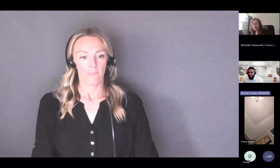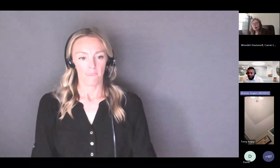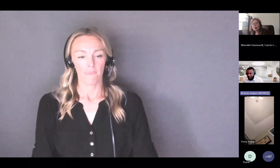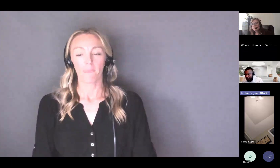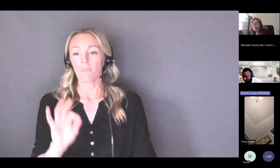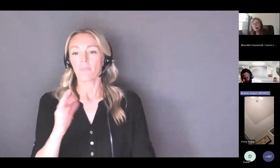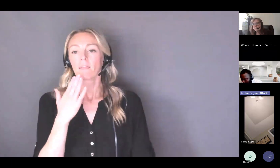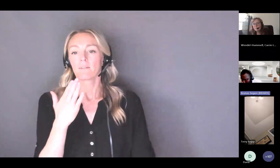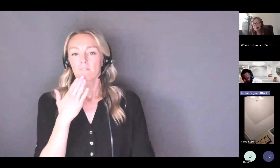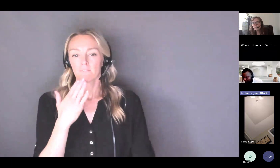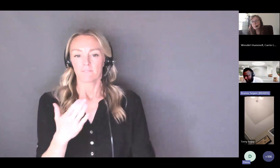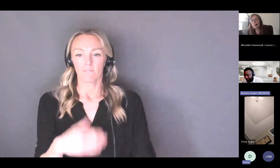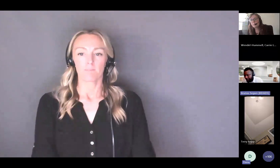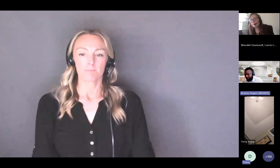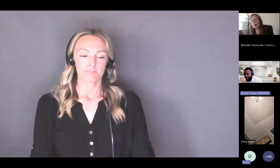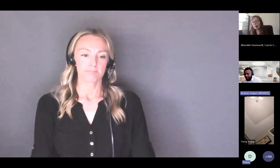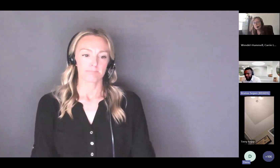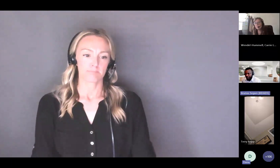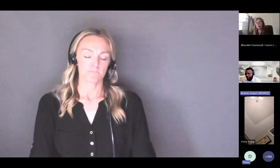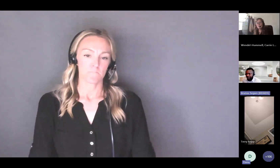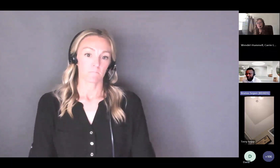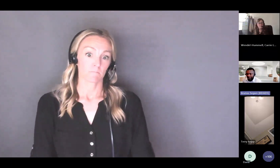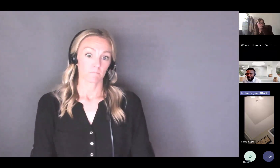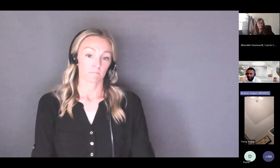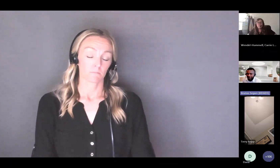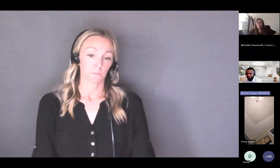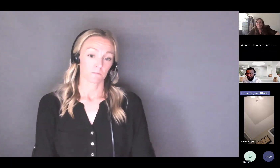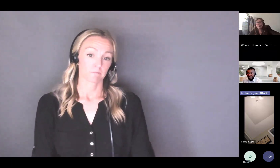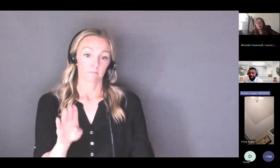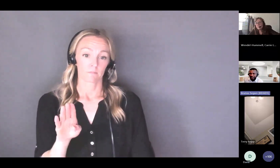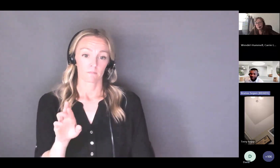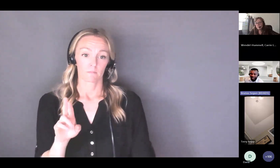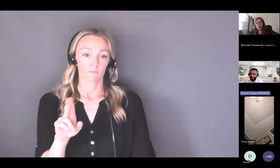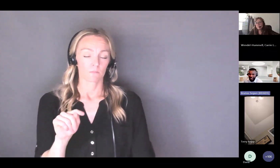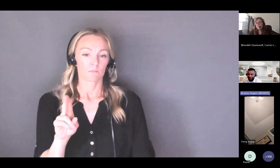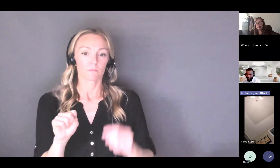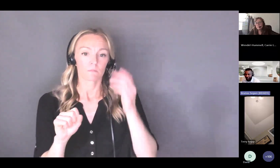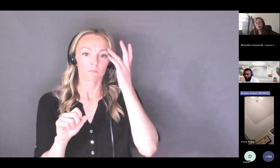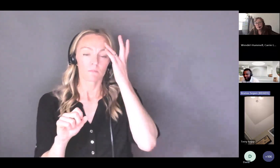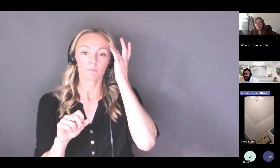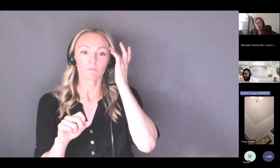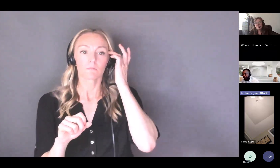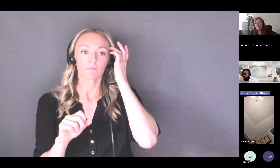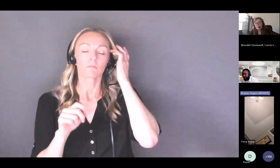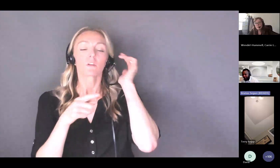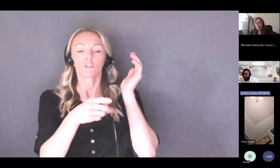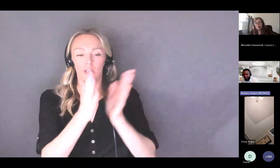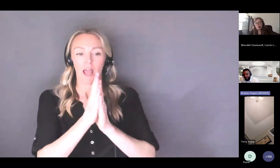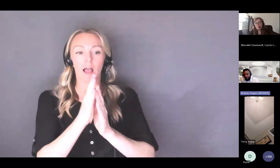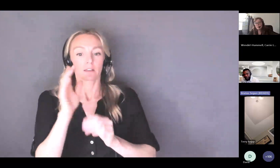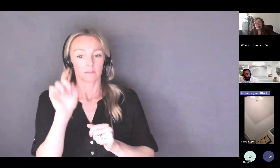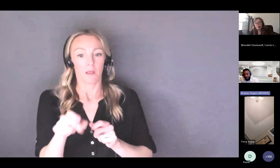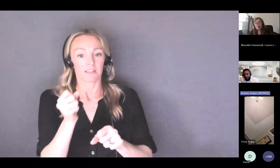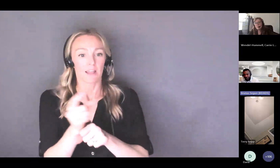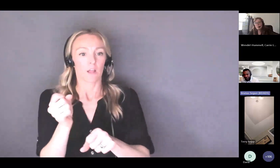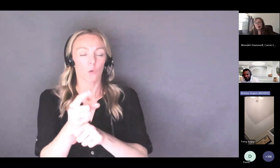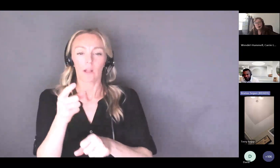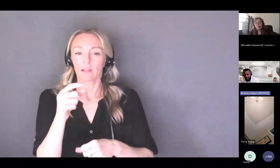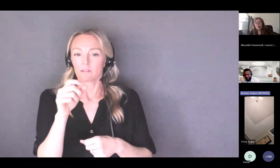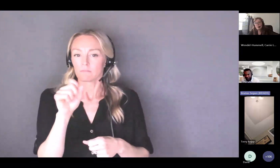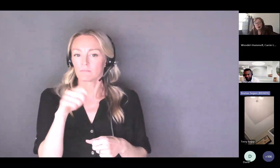Thank you very much, Dr. Wenderhommel. And to that, you know, question around, you know, should this happen annually? I think we've also had that